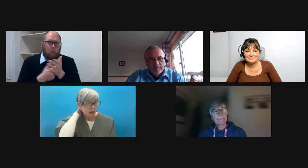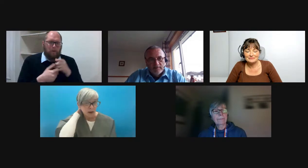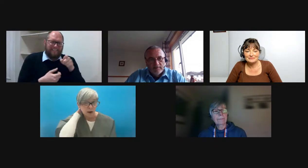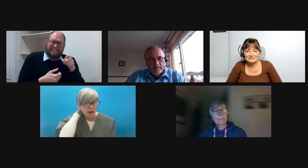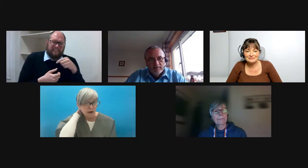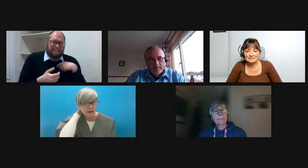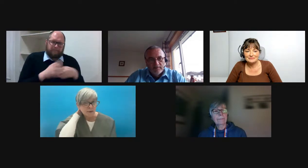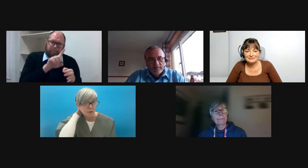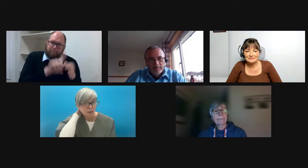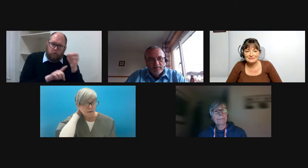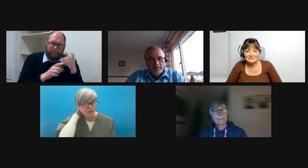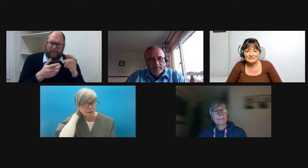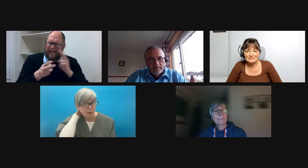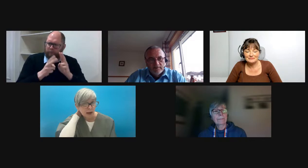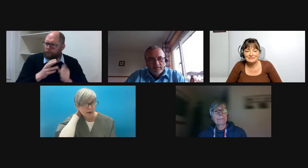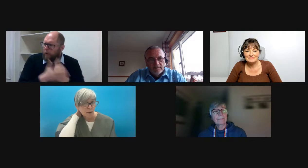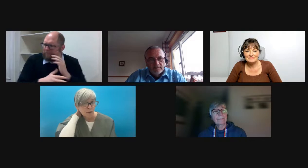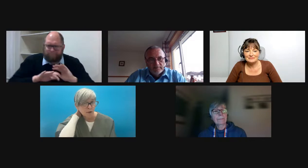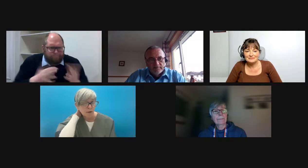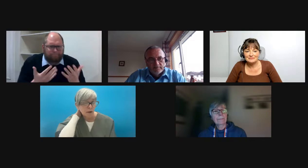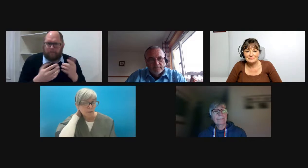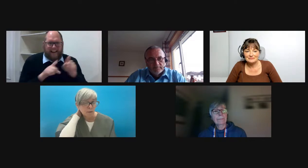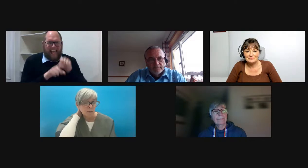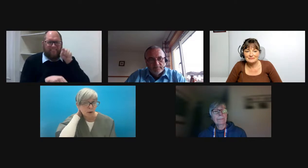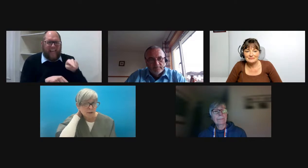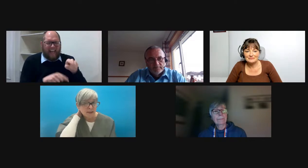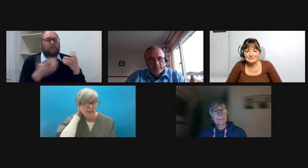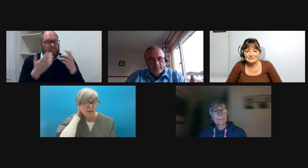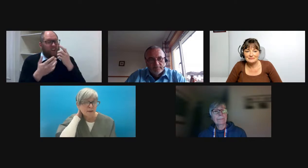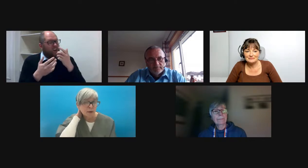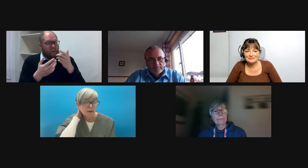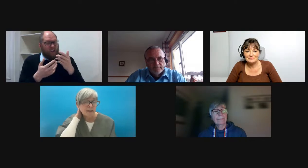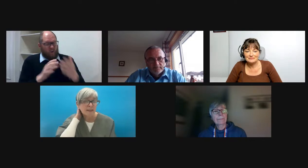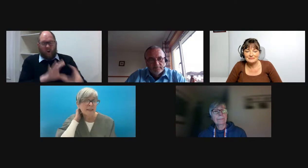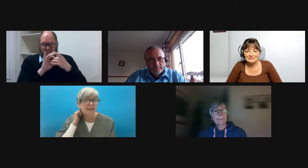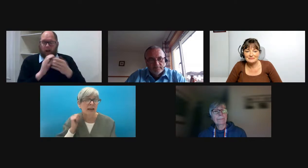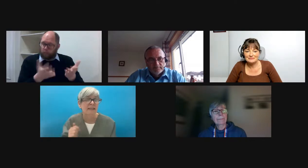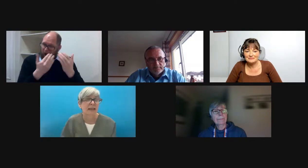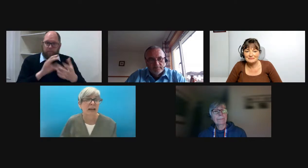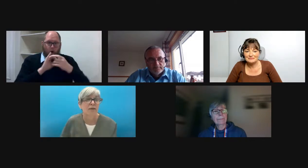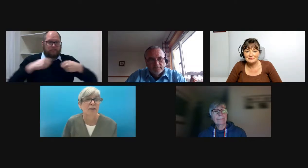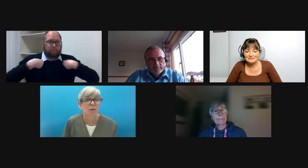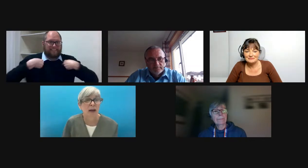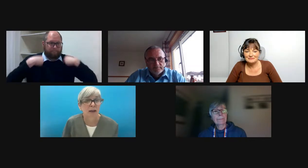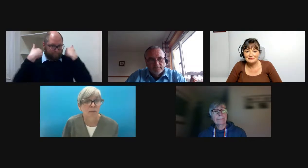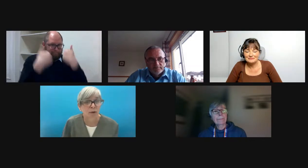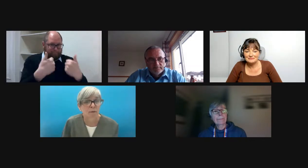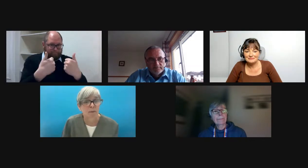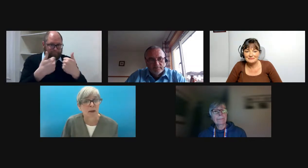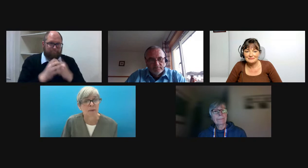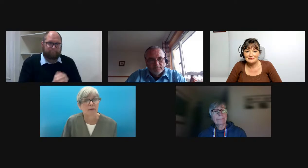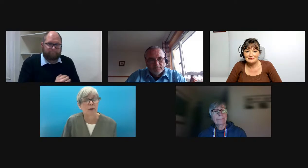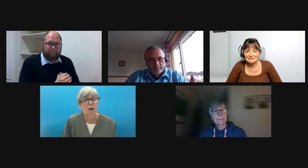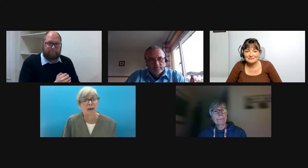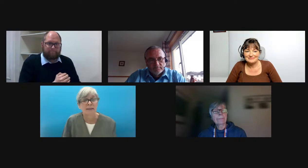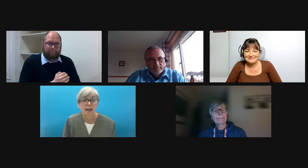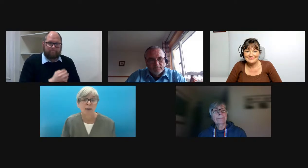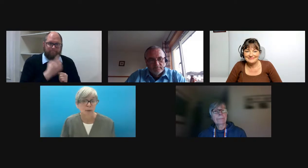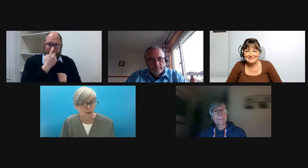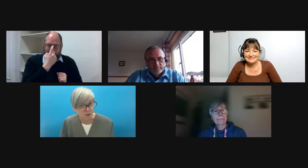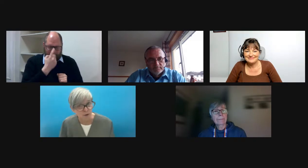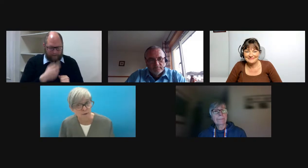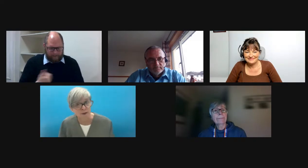and if you want to feedback both positive experiences and areas where improvement might be